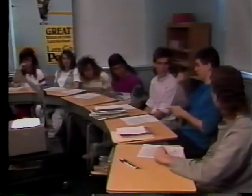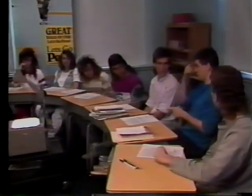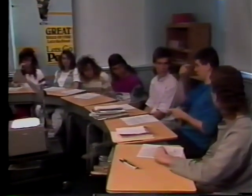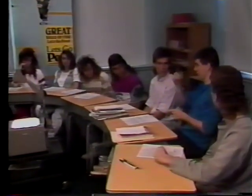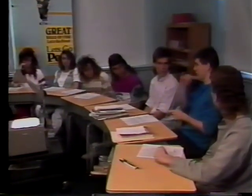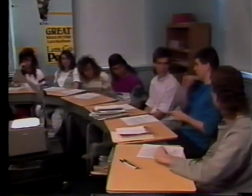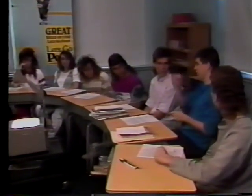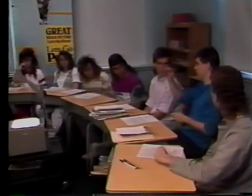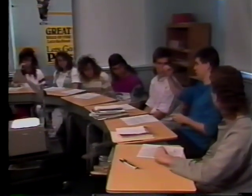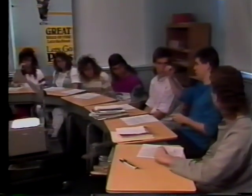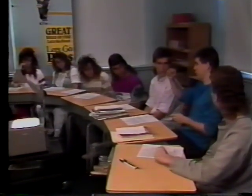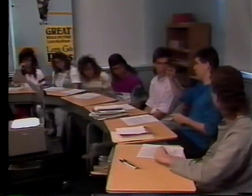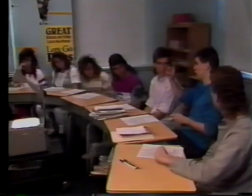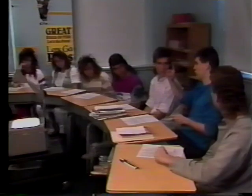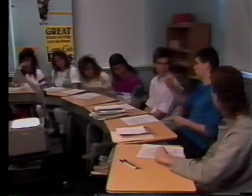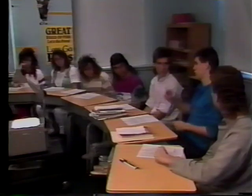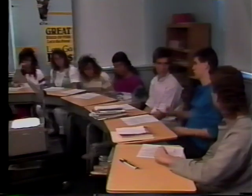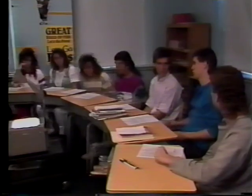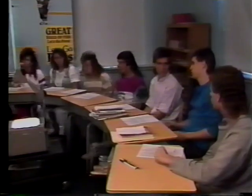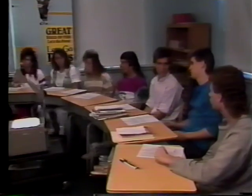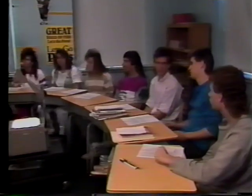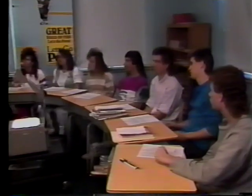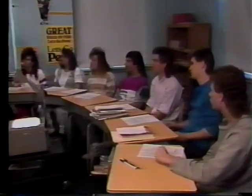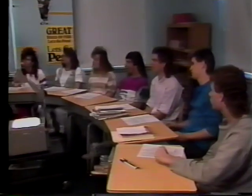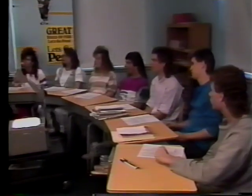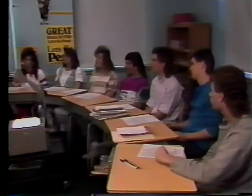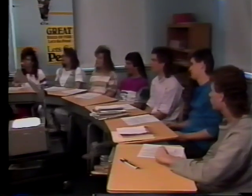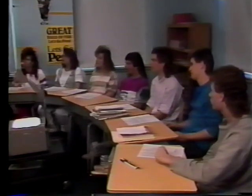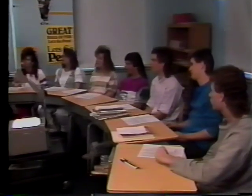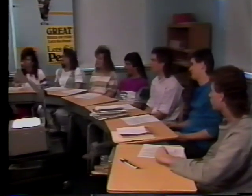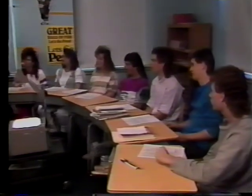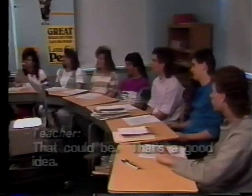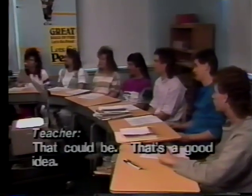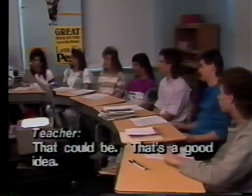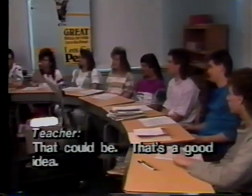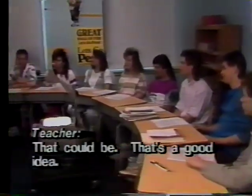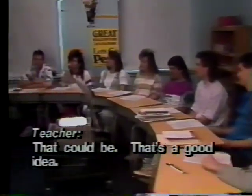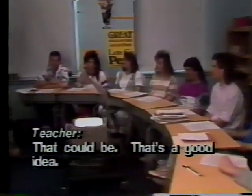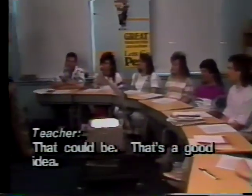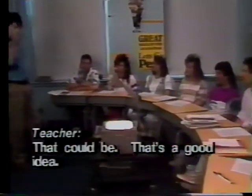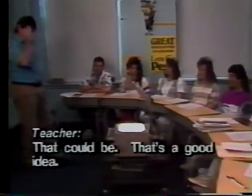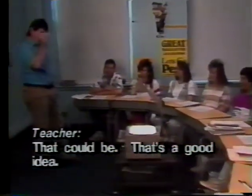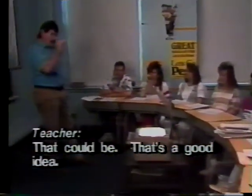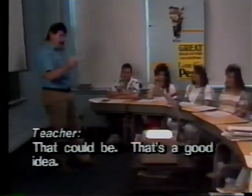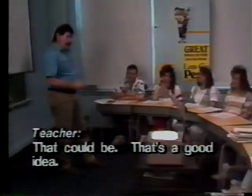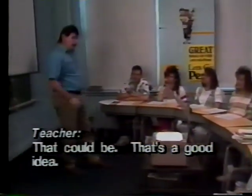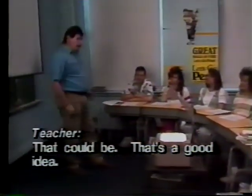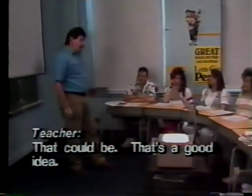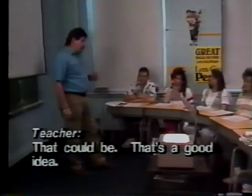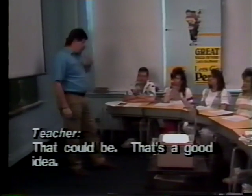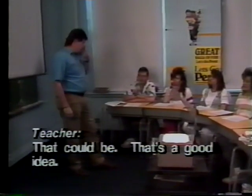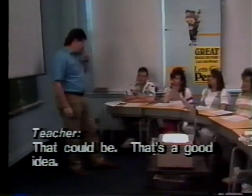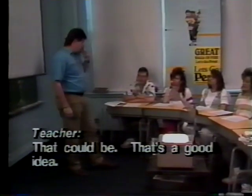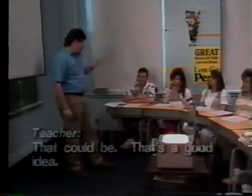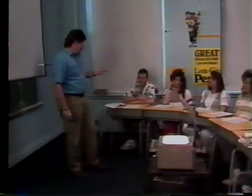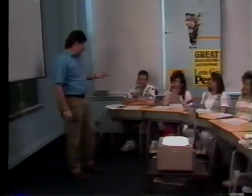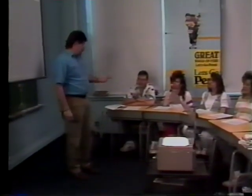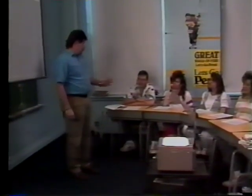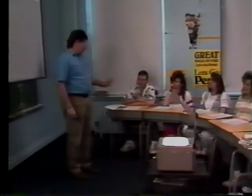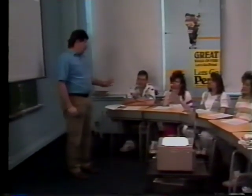Some people insult him because he is like a monk. That could be. It's a good idea, right?